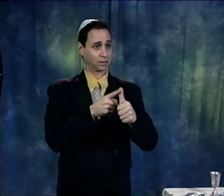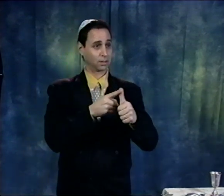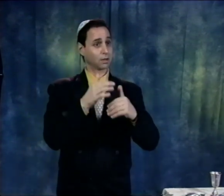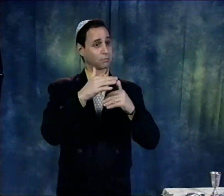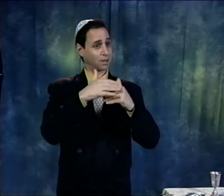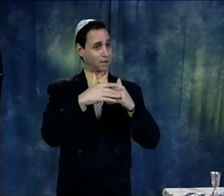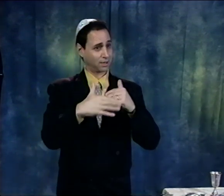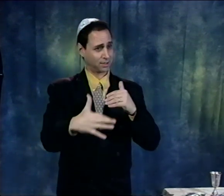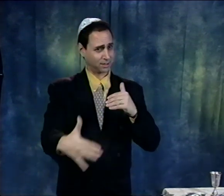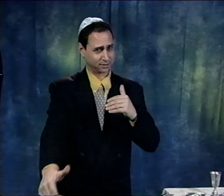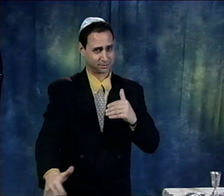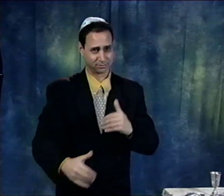Well, one is blood.